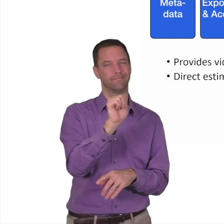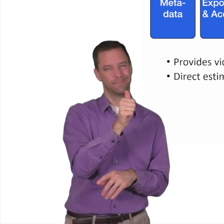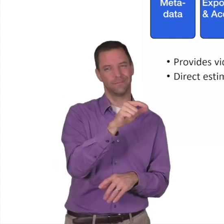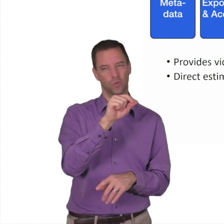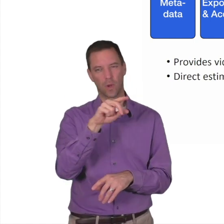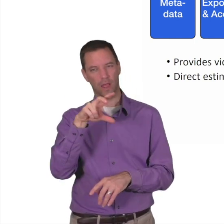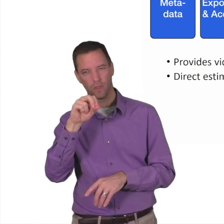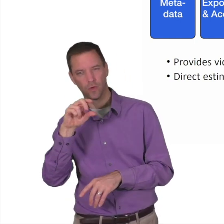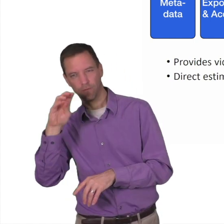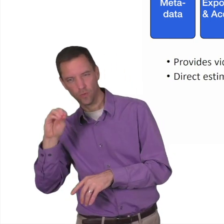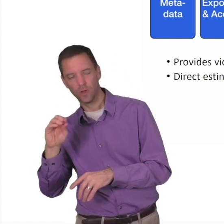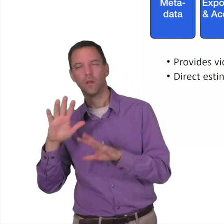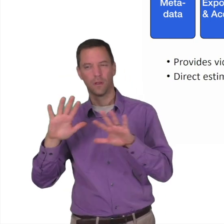each.